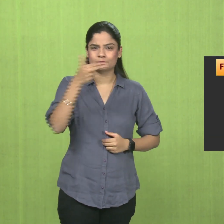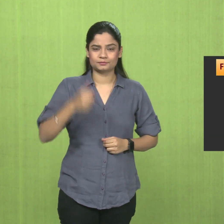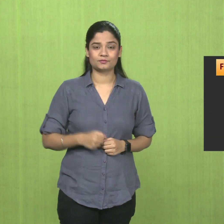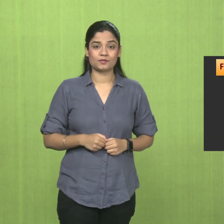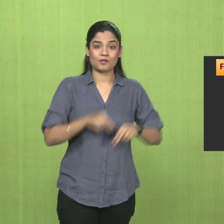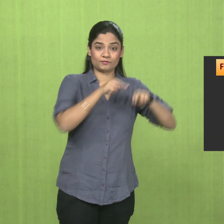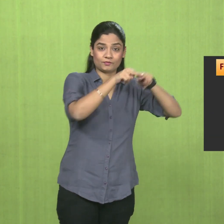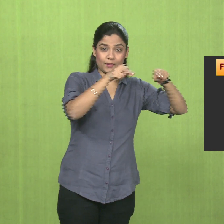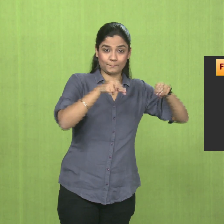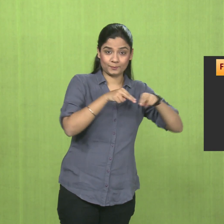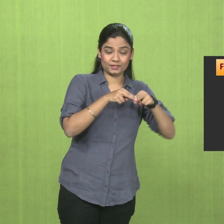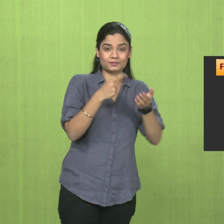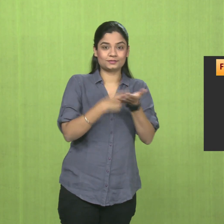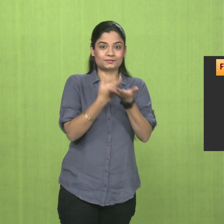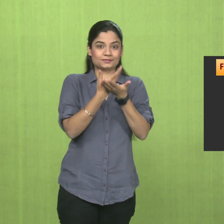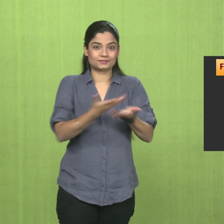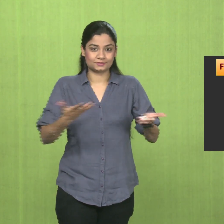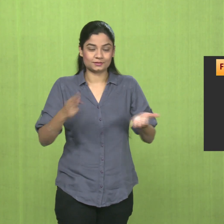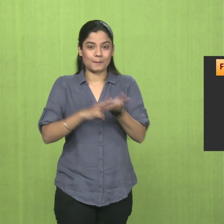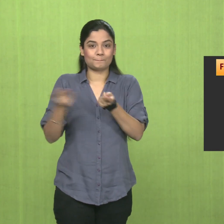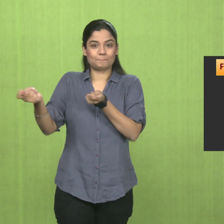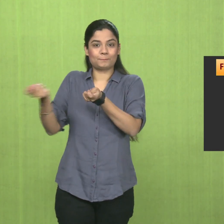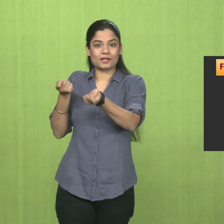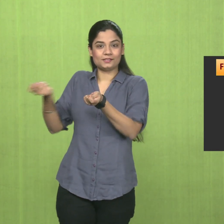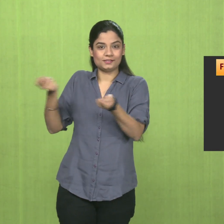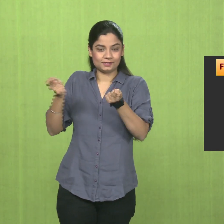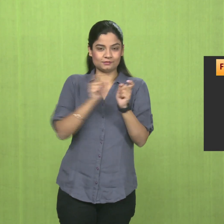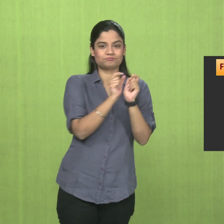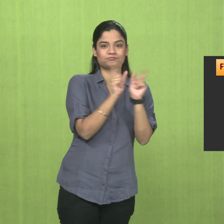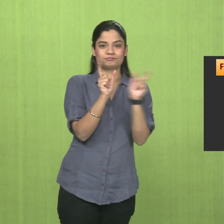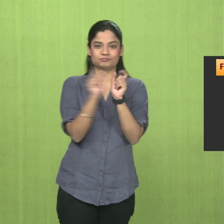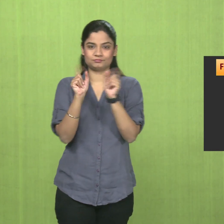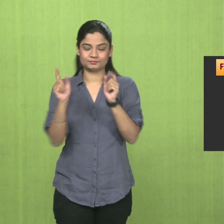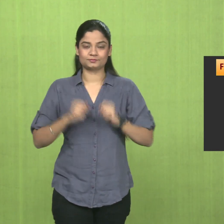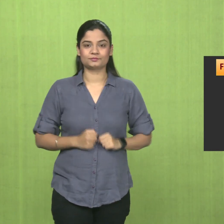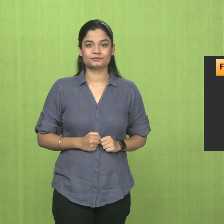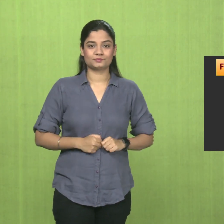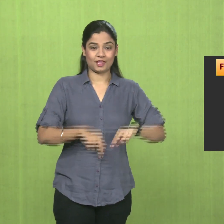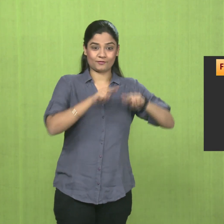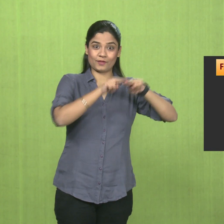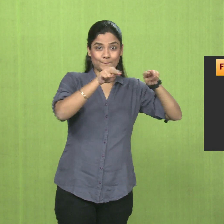The title is Family Resource Management.